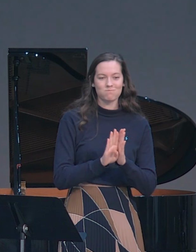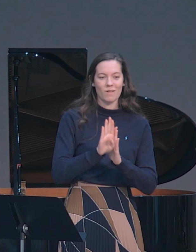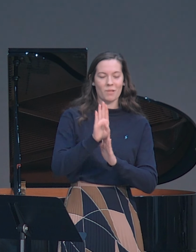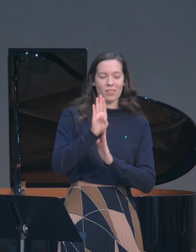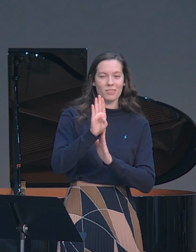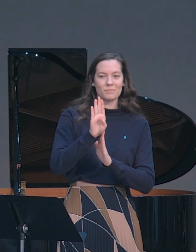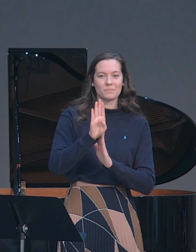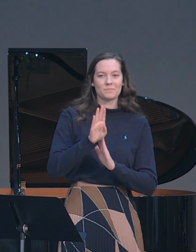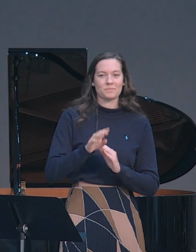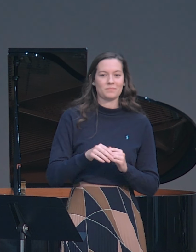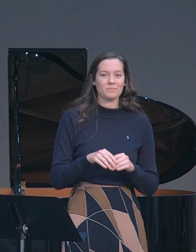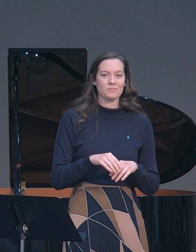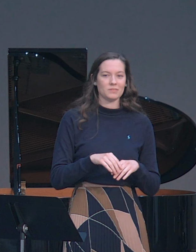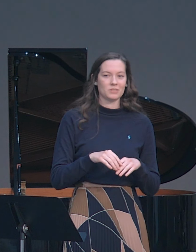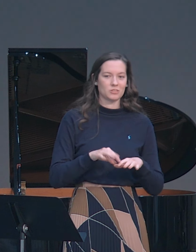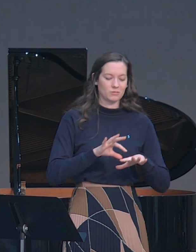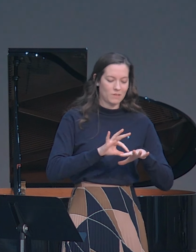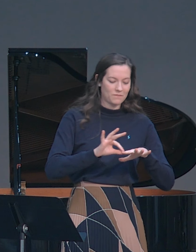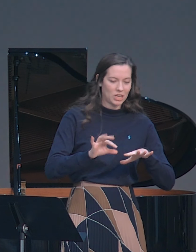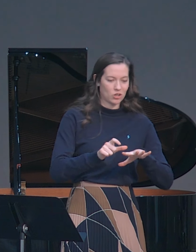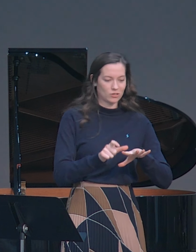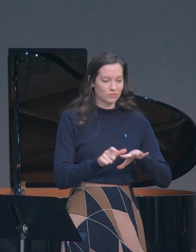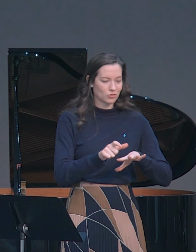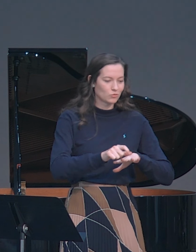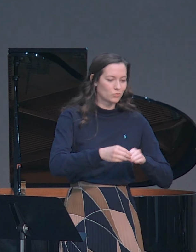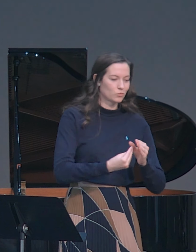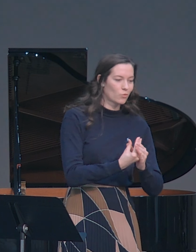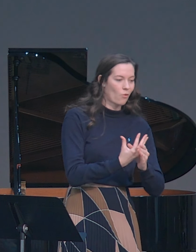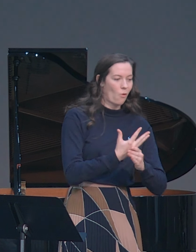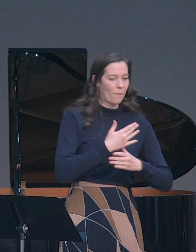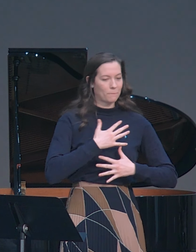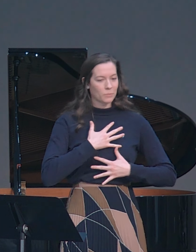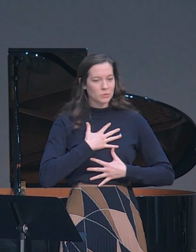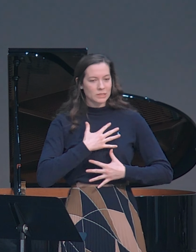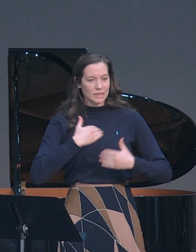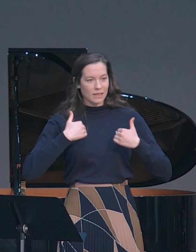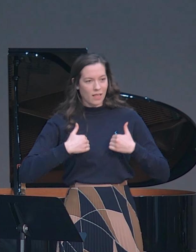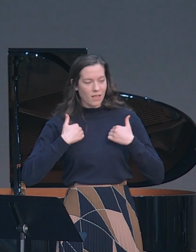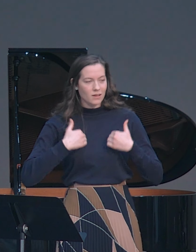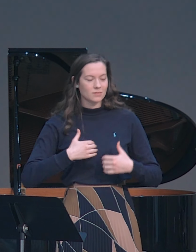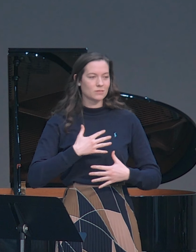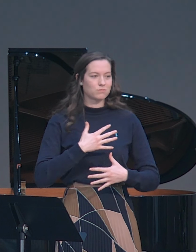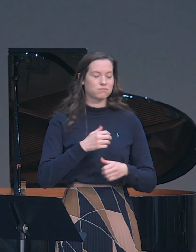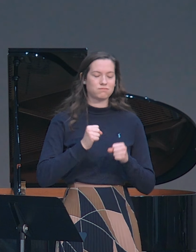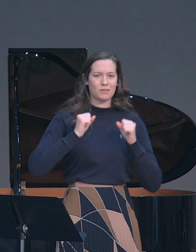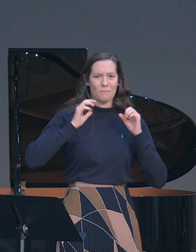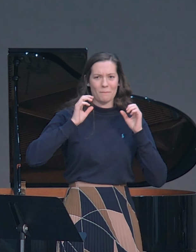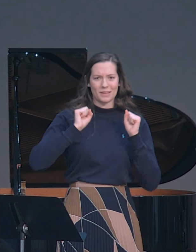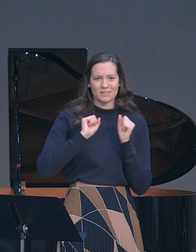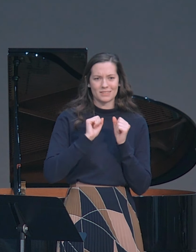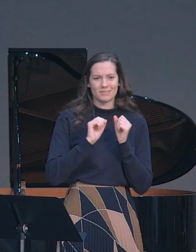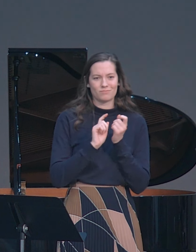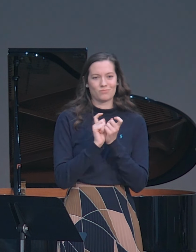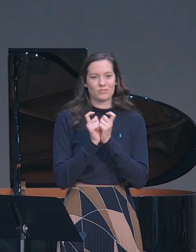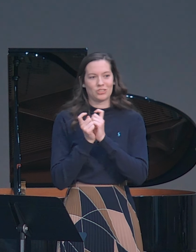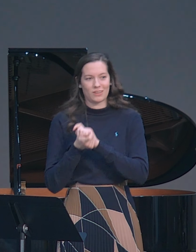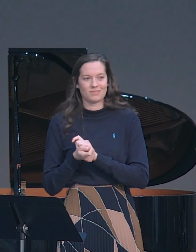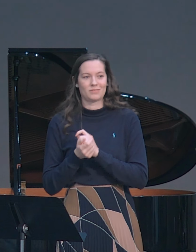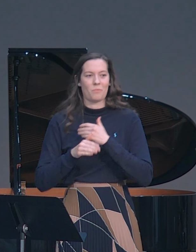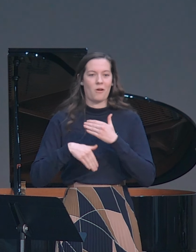of fingers and organs and breathing just was an amazing transformation